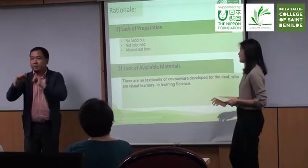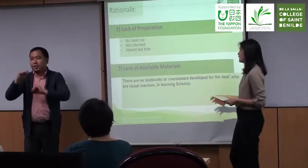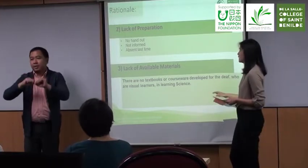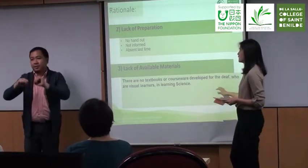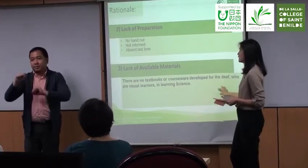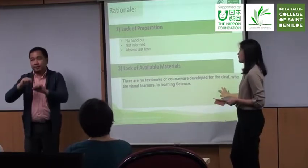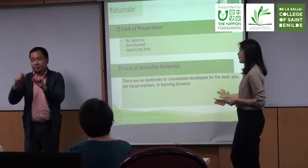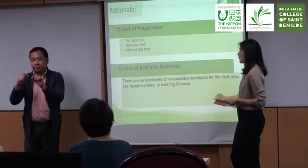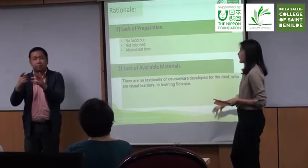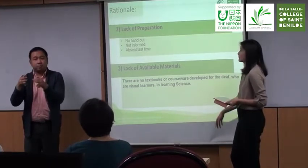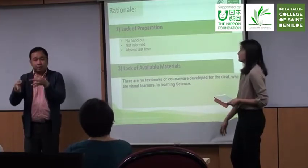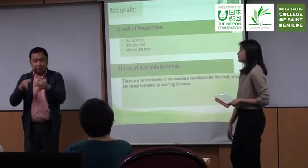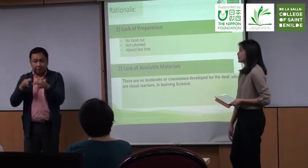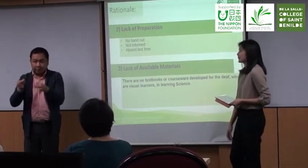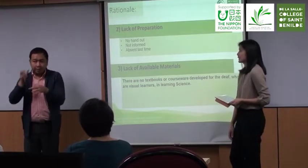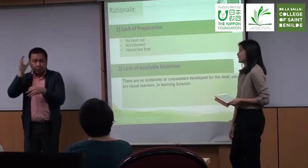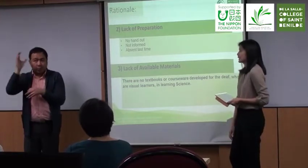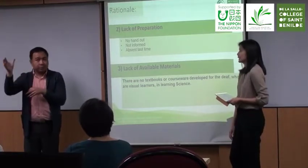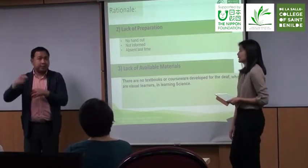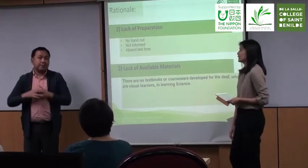concepts.